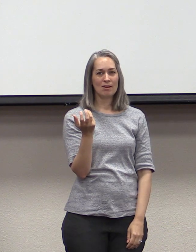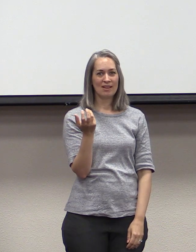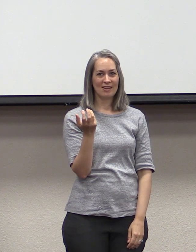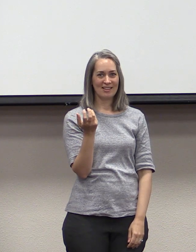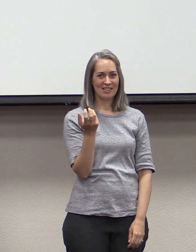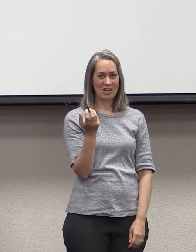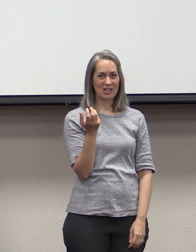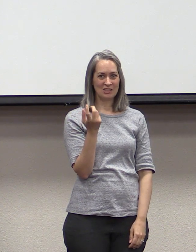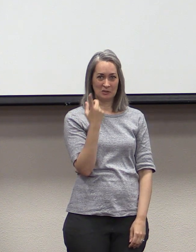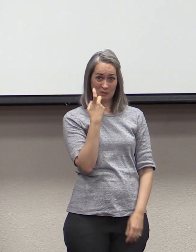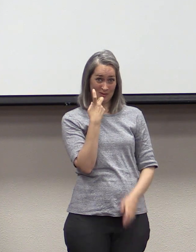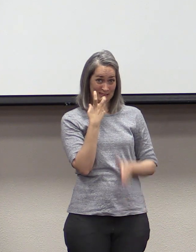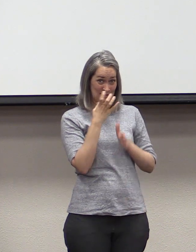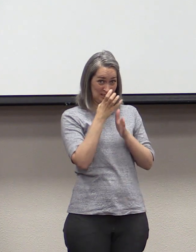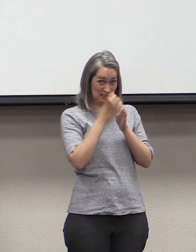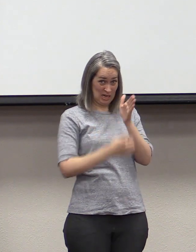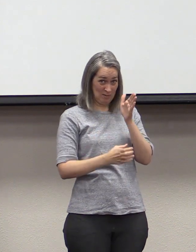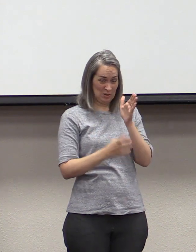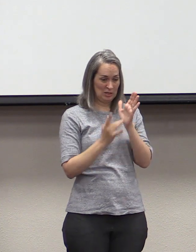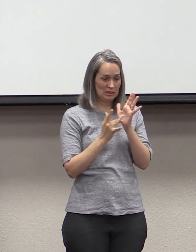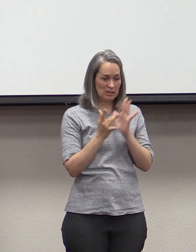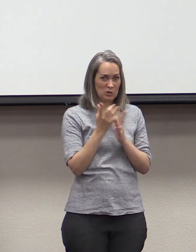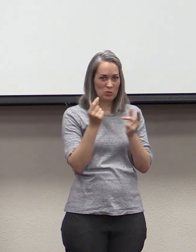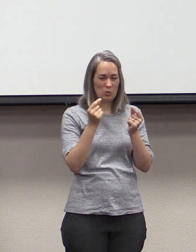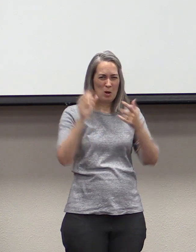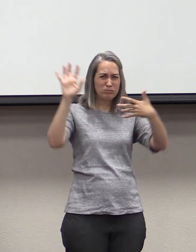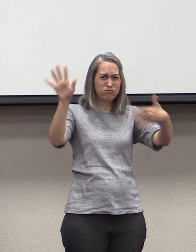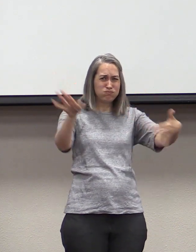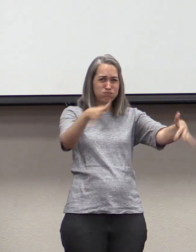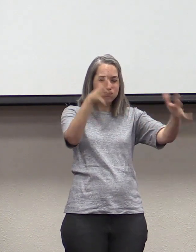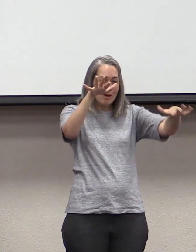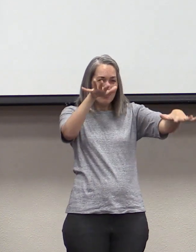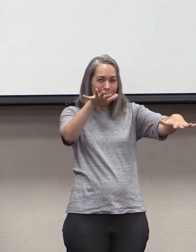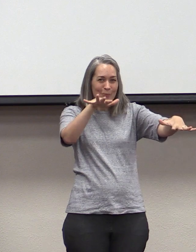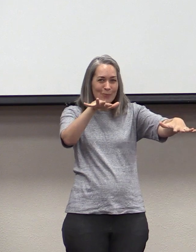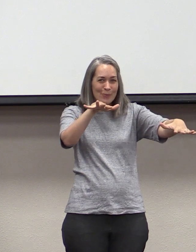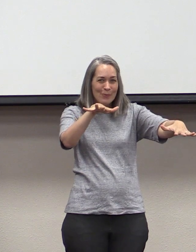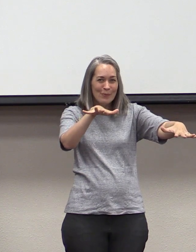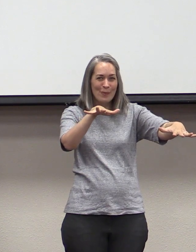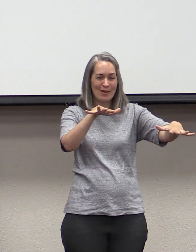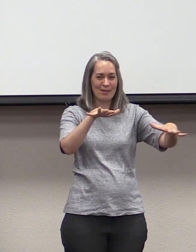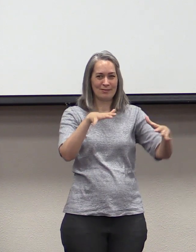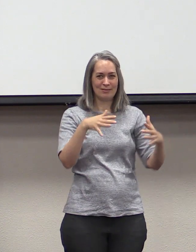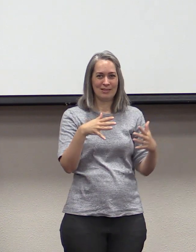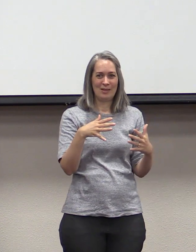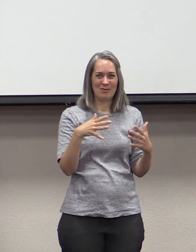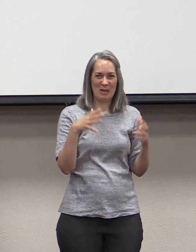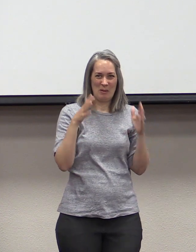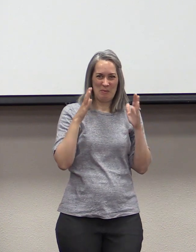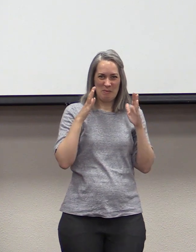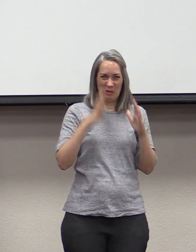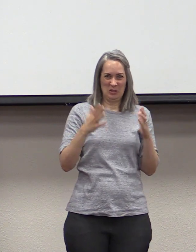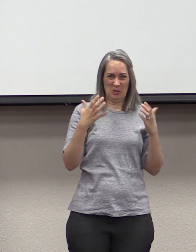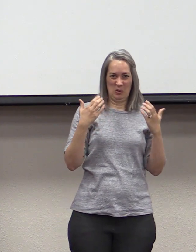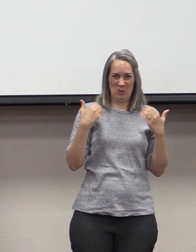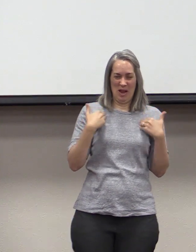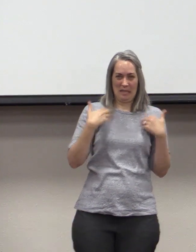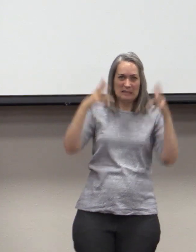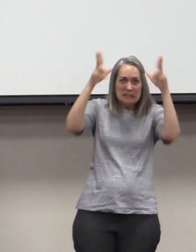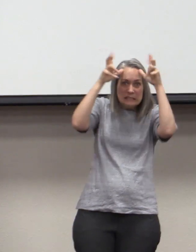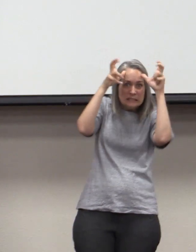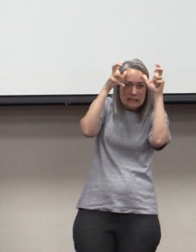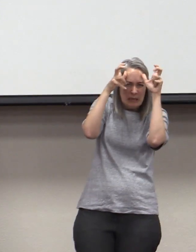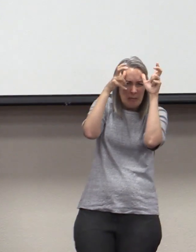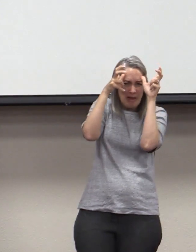chapter, he stilled the storm. He healed the demoniac. He healed the lady with the disease.